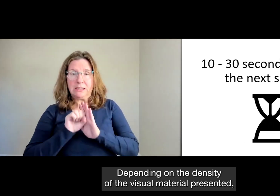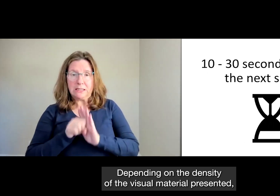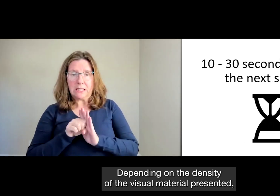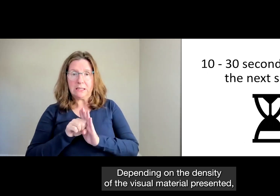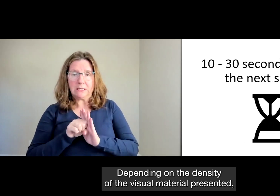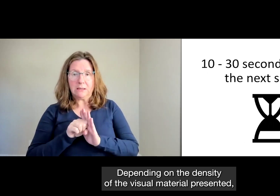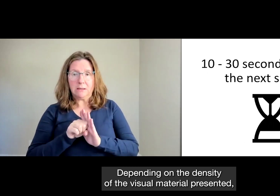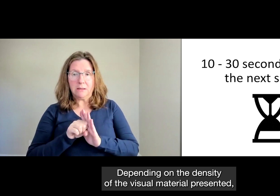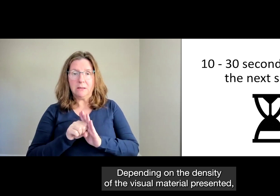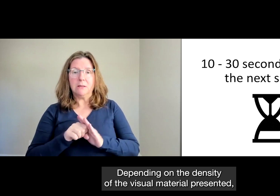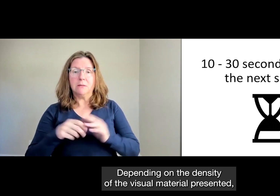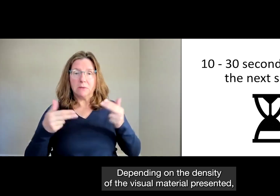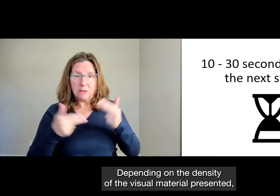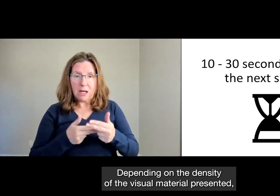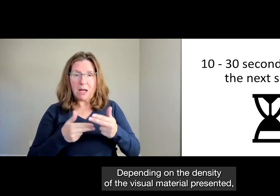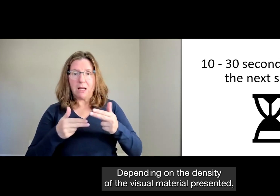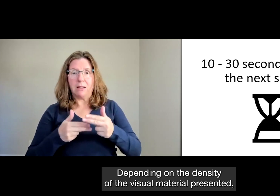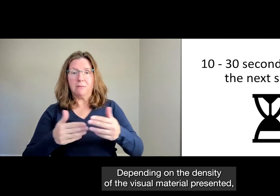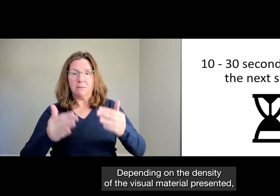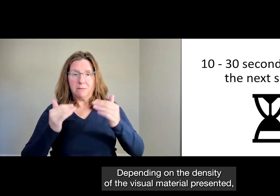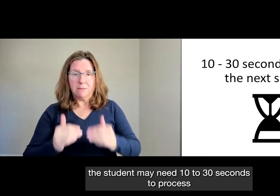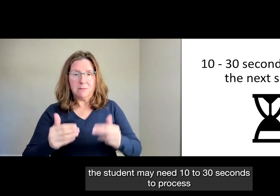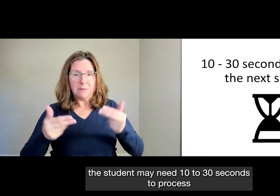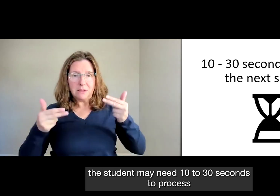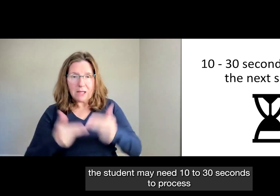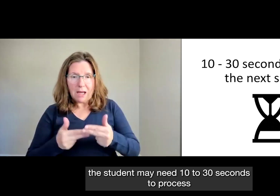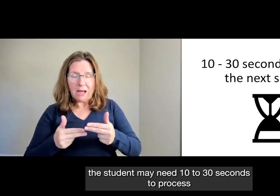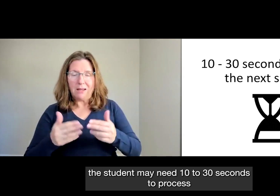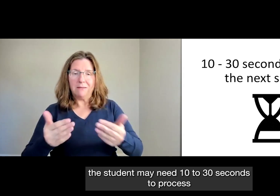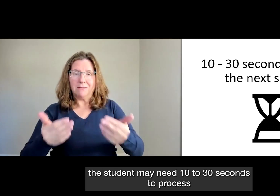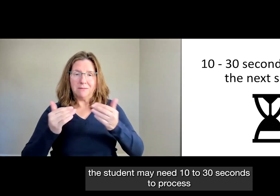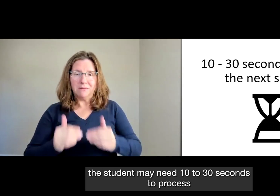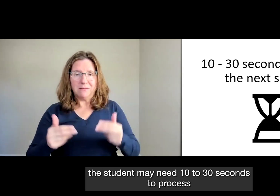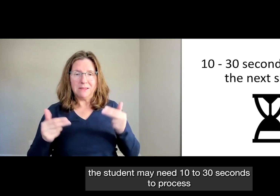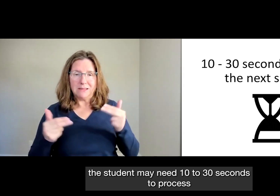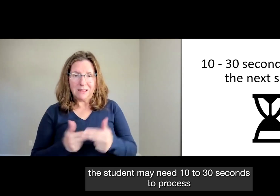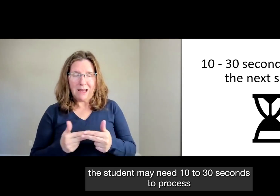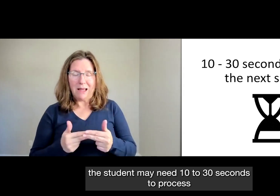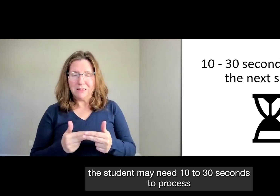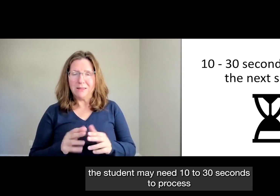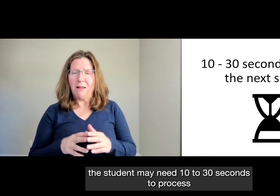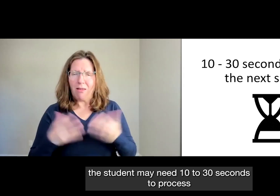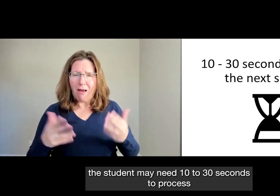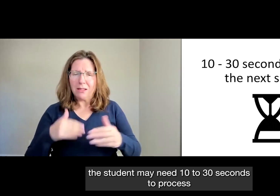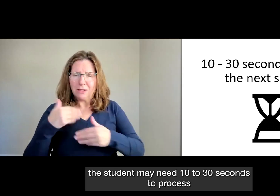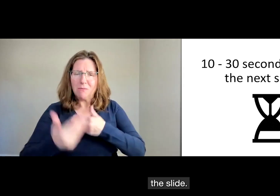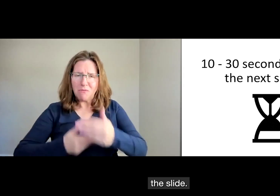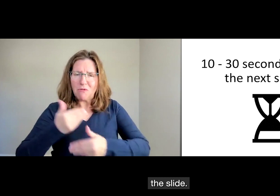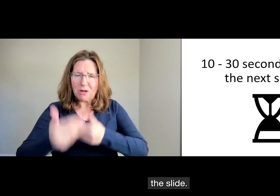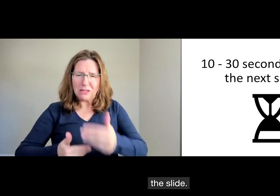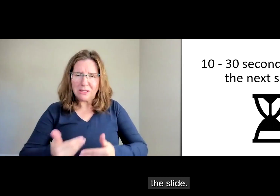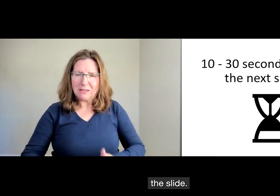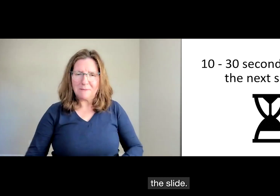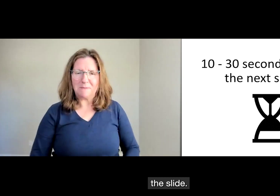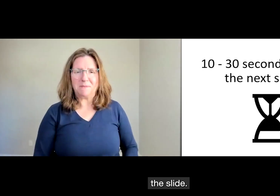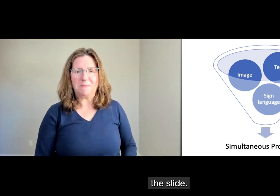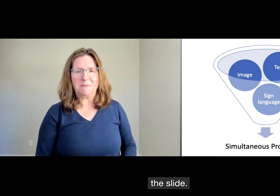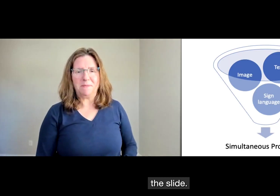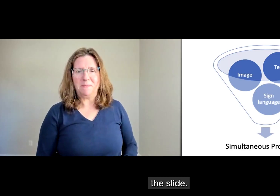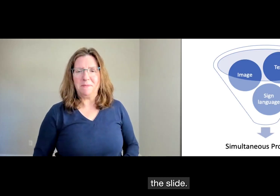Depending on the density of the visual material presented, the student may need 10 to 30 seconds to process the slide.